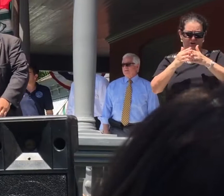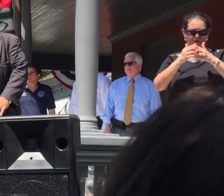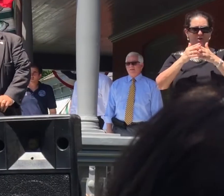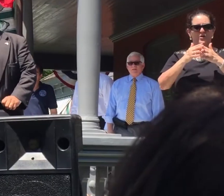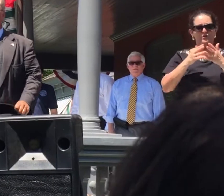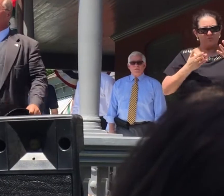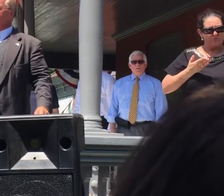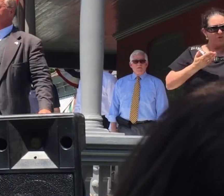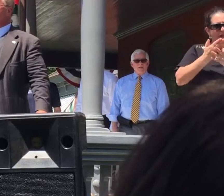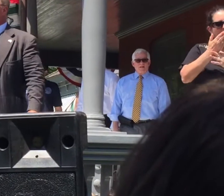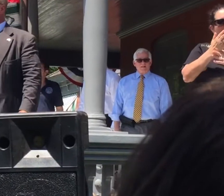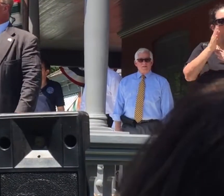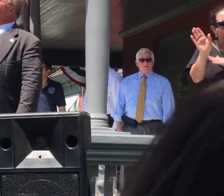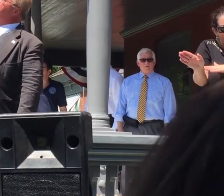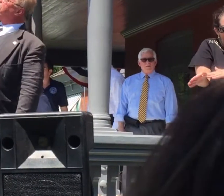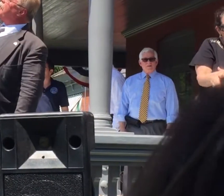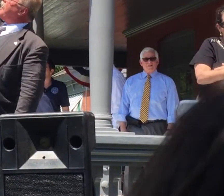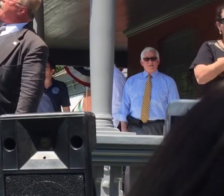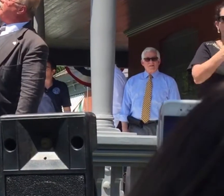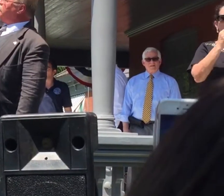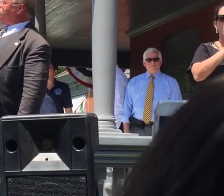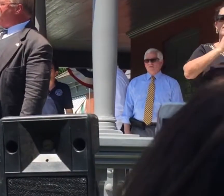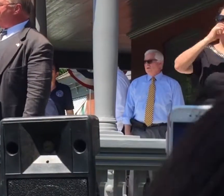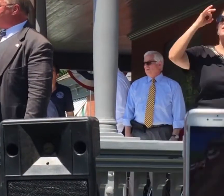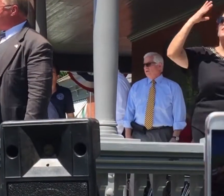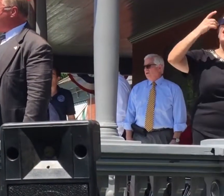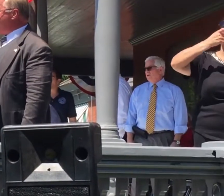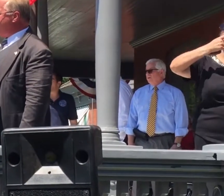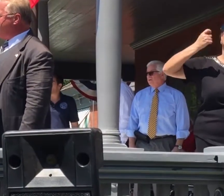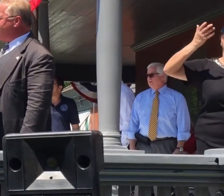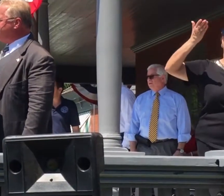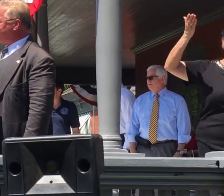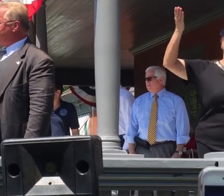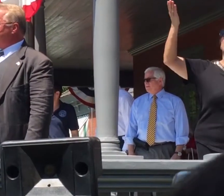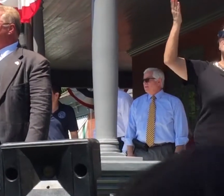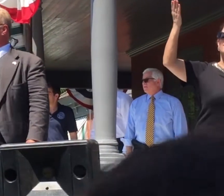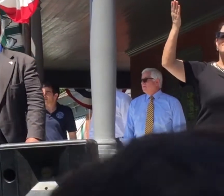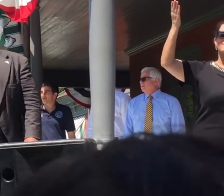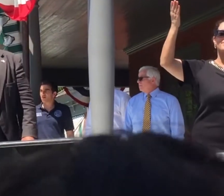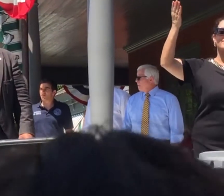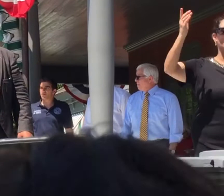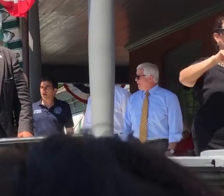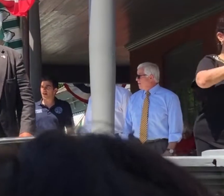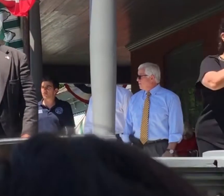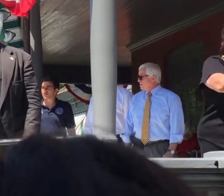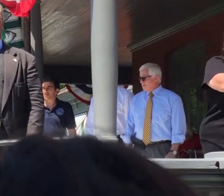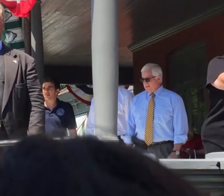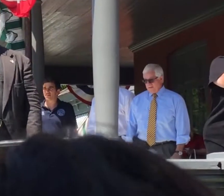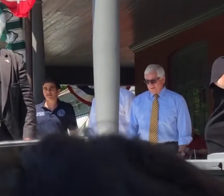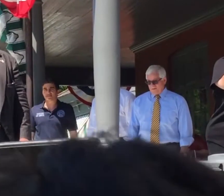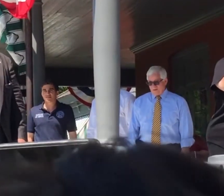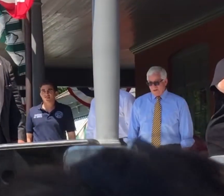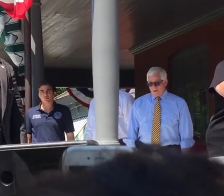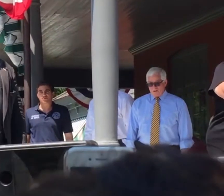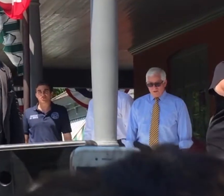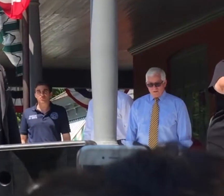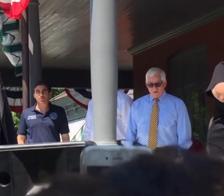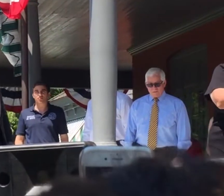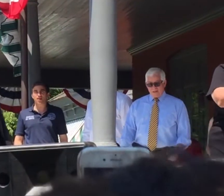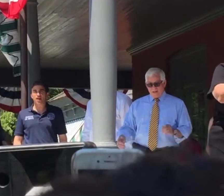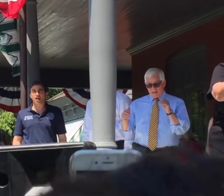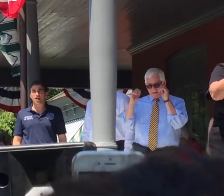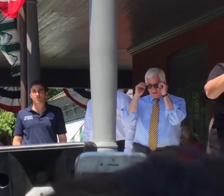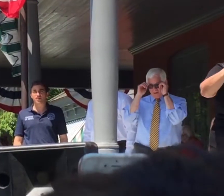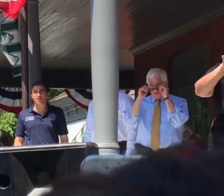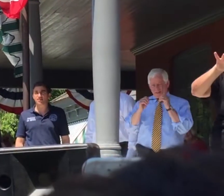her through the night with the light from above. From the mountains to